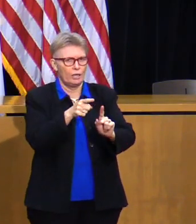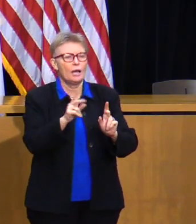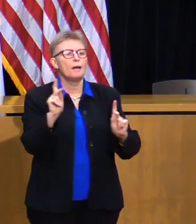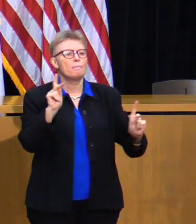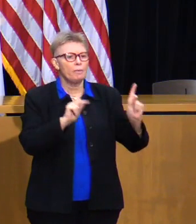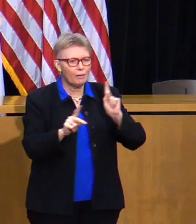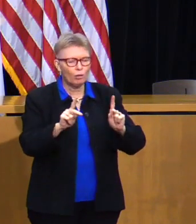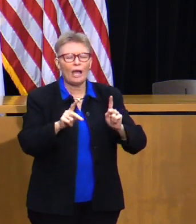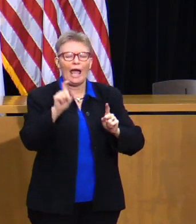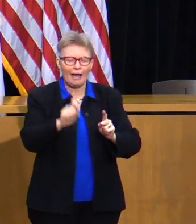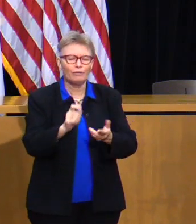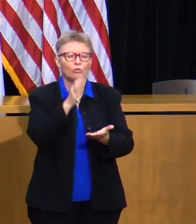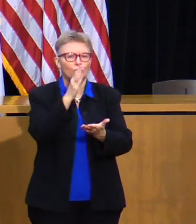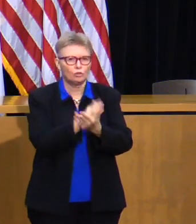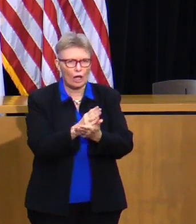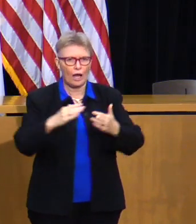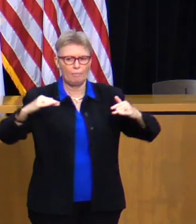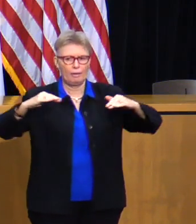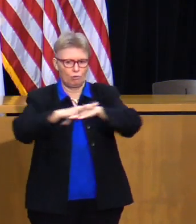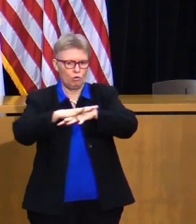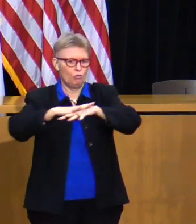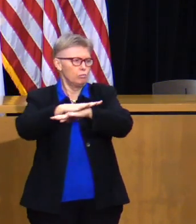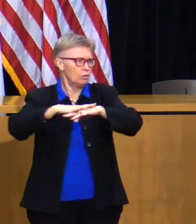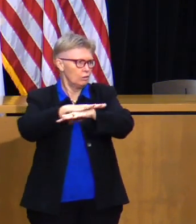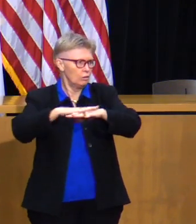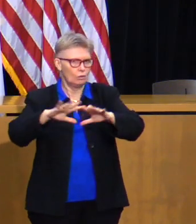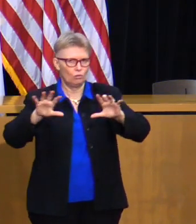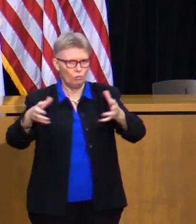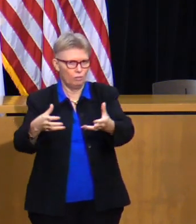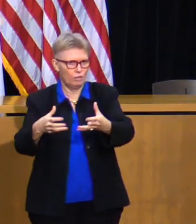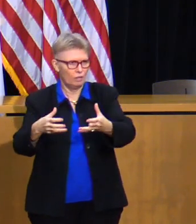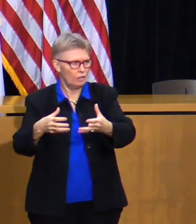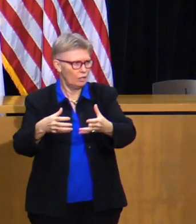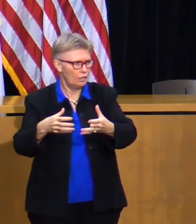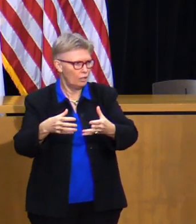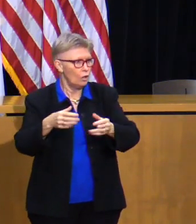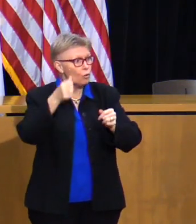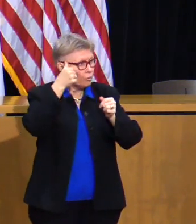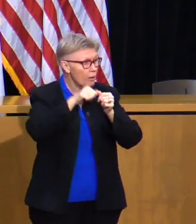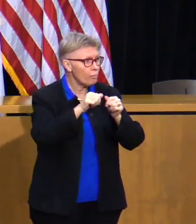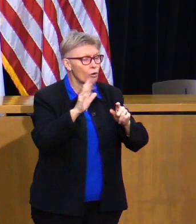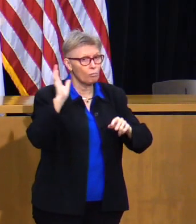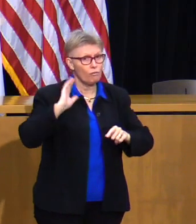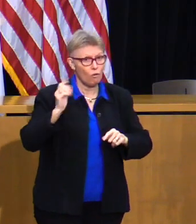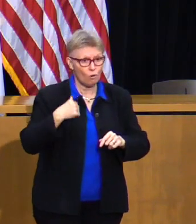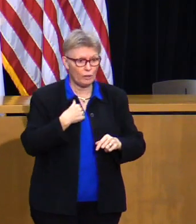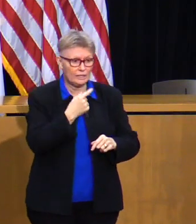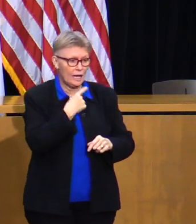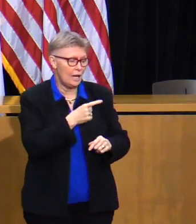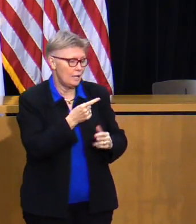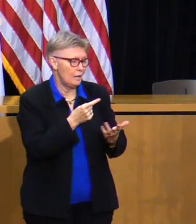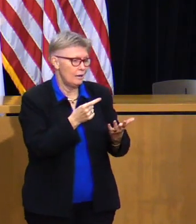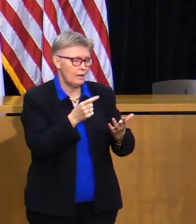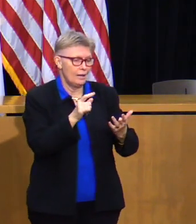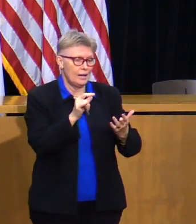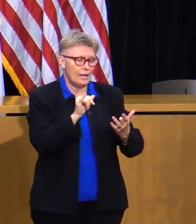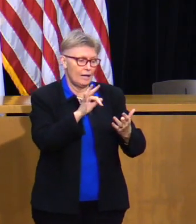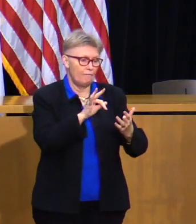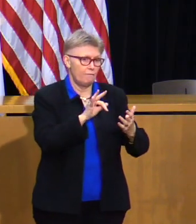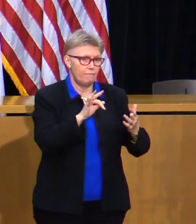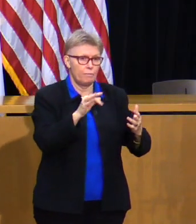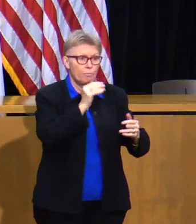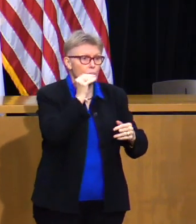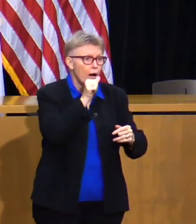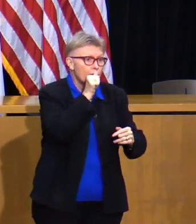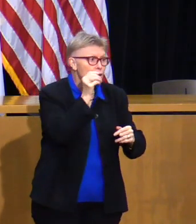to stop gathering in big groups. Remember, we also moved the gathering limit to 10 for private